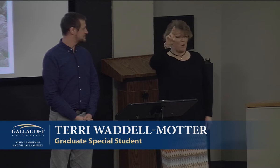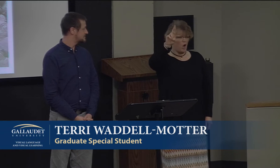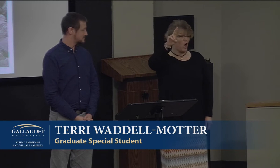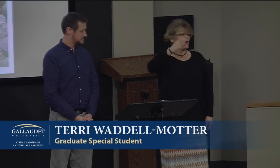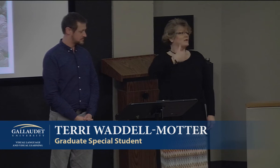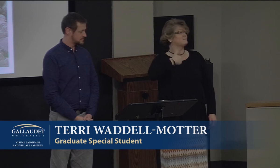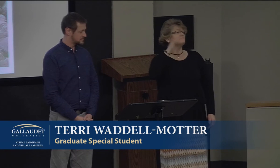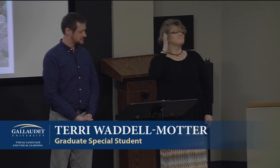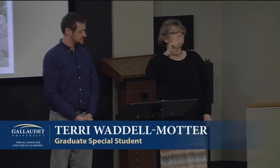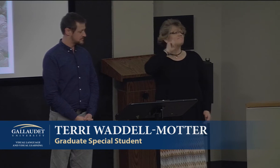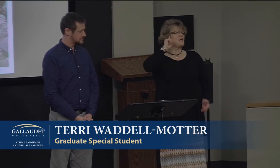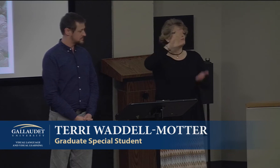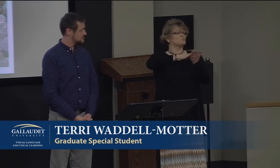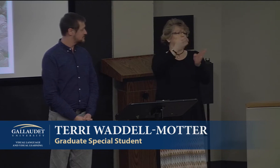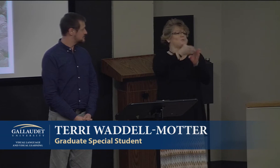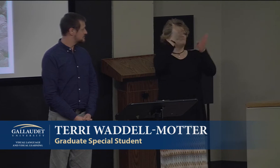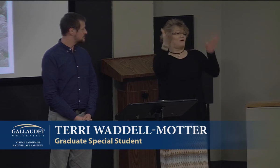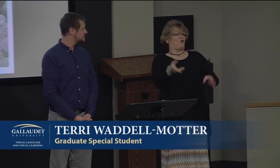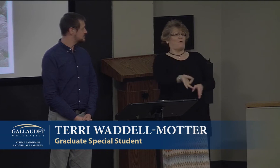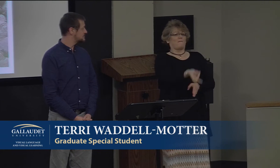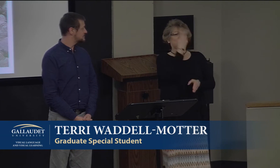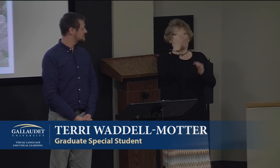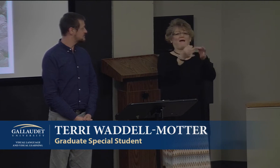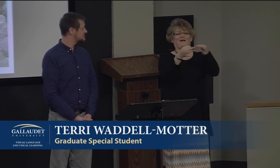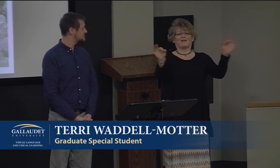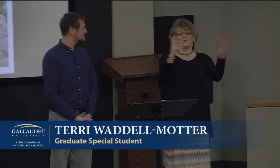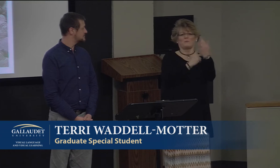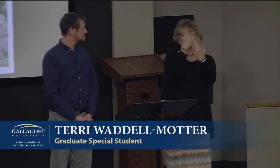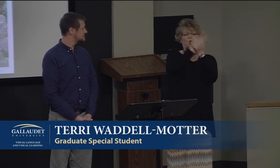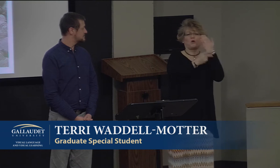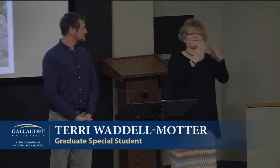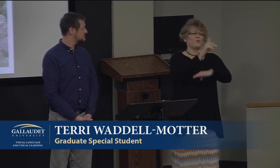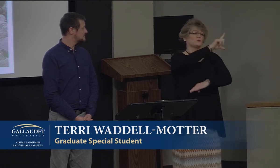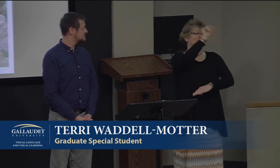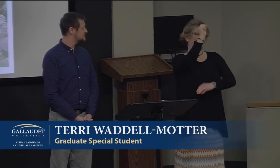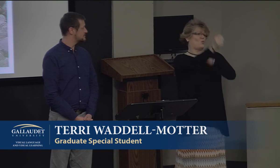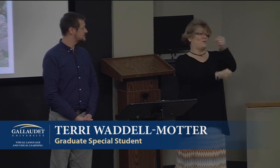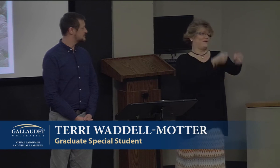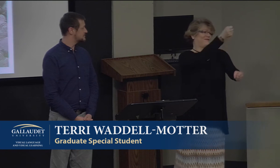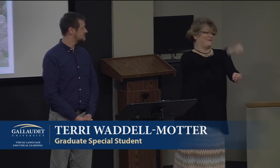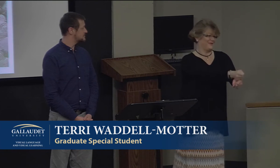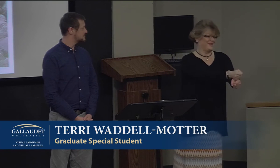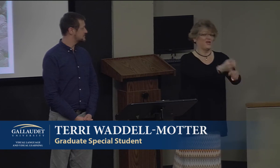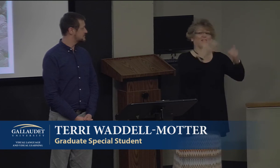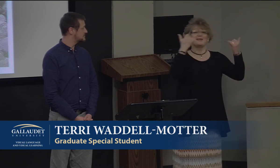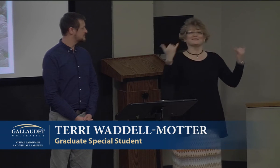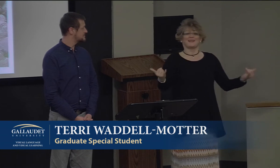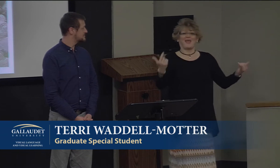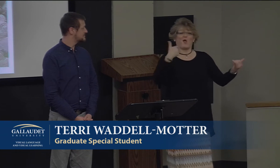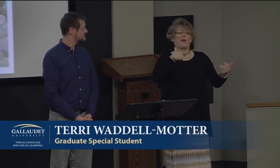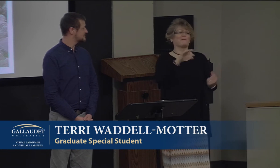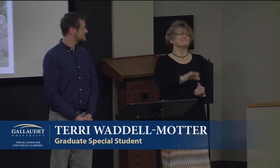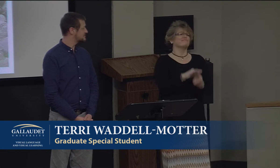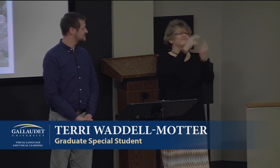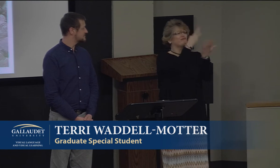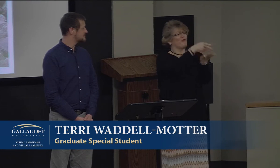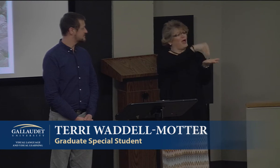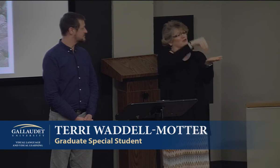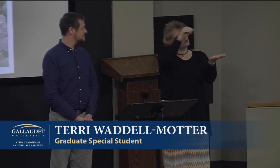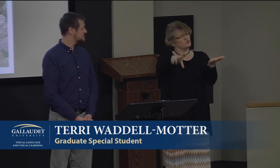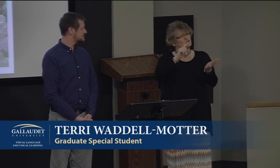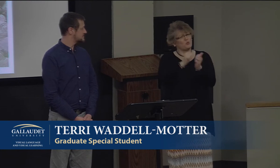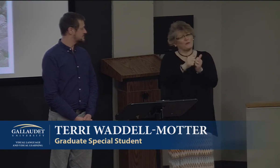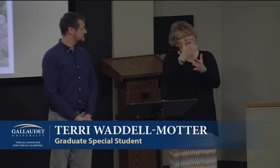Waddell Motter. I was a deaf school psychologist in the bilingual school for over 20 years and now